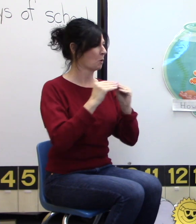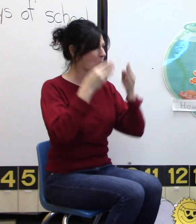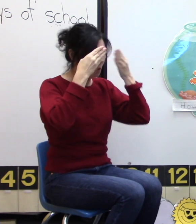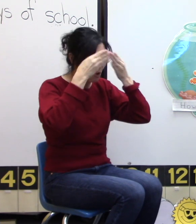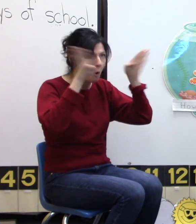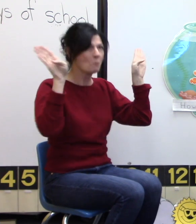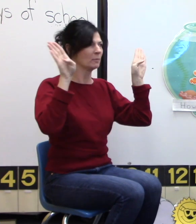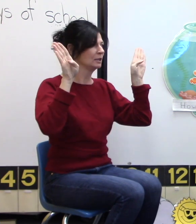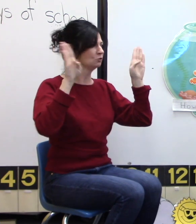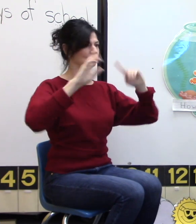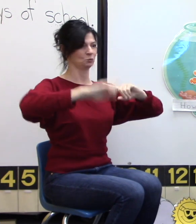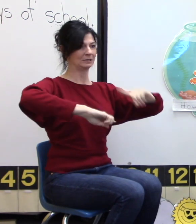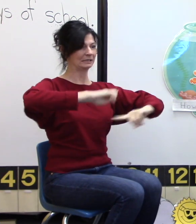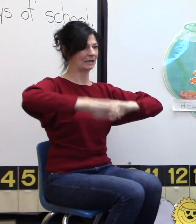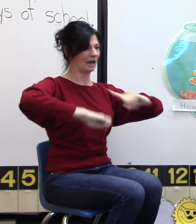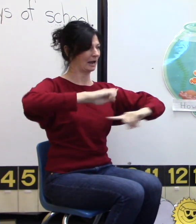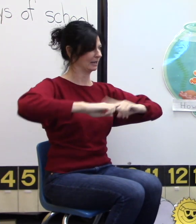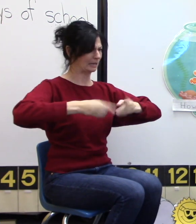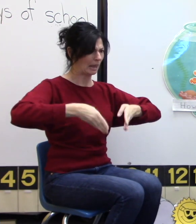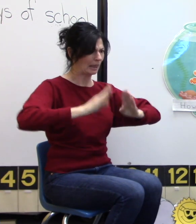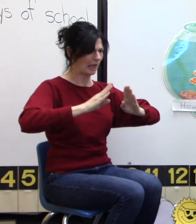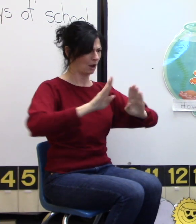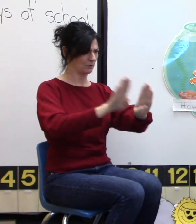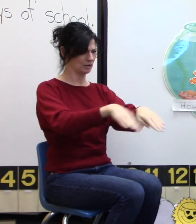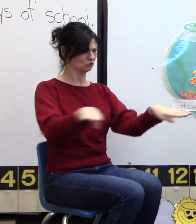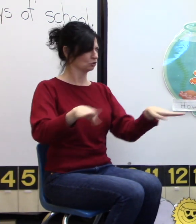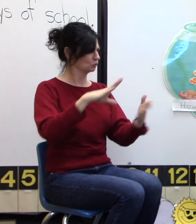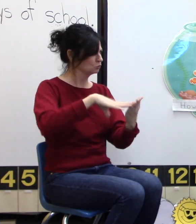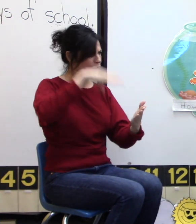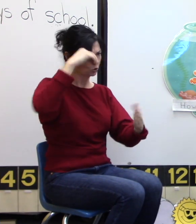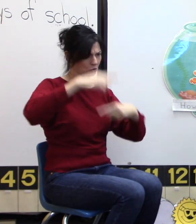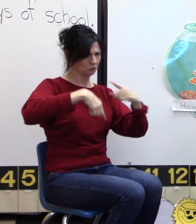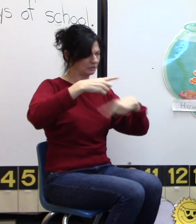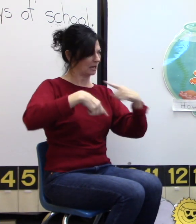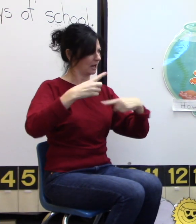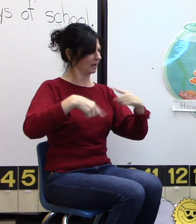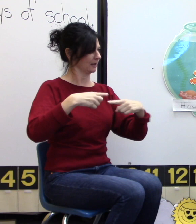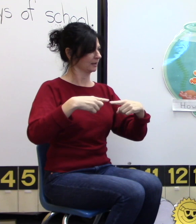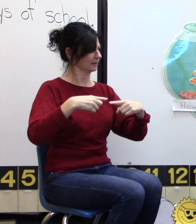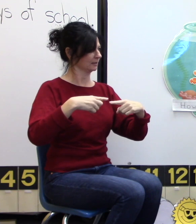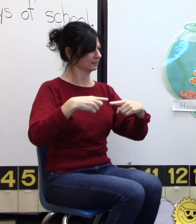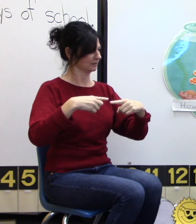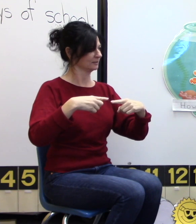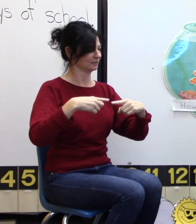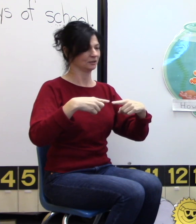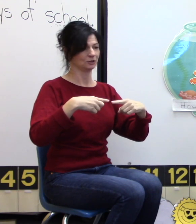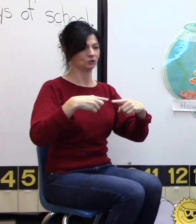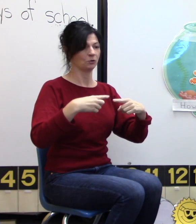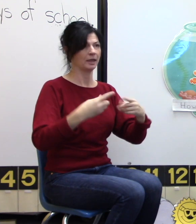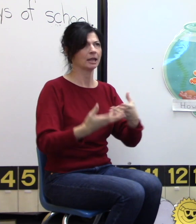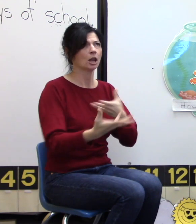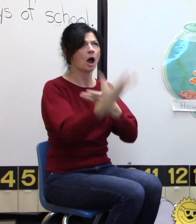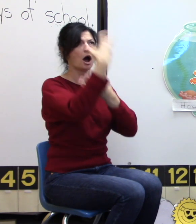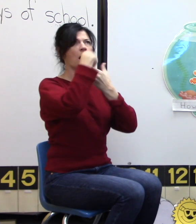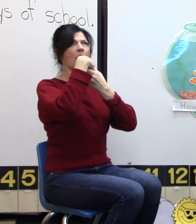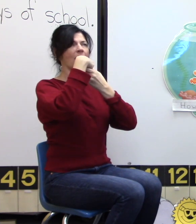nowadays, people are more open-minded with designing and allowing children to learn sign language.